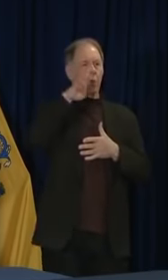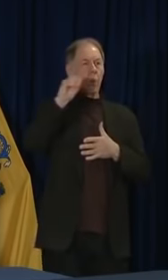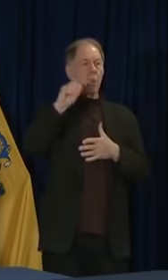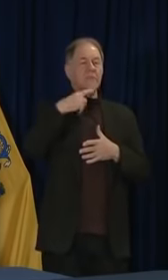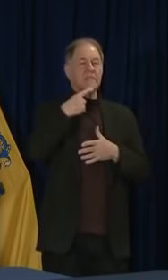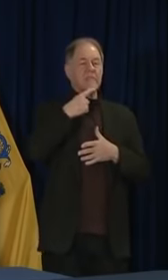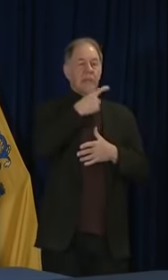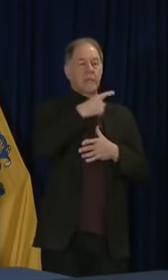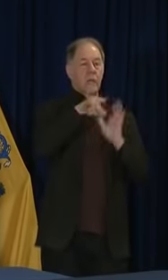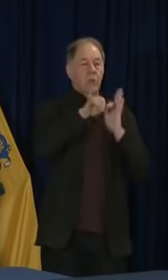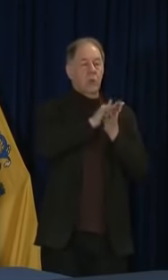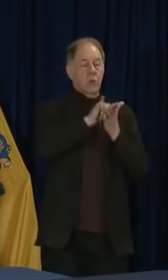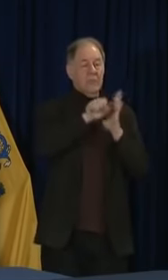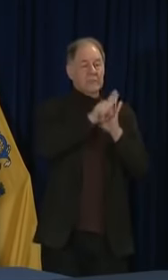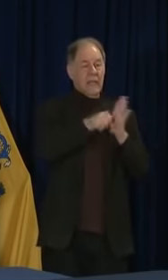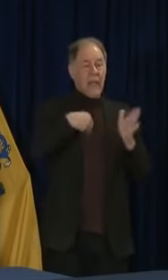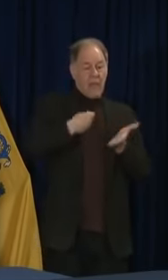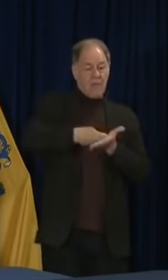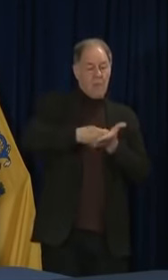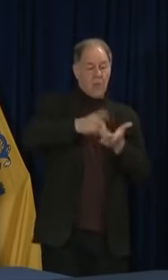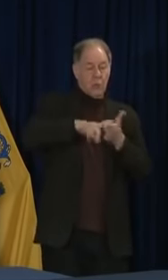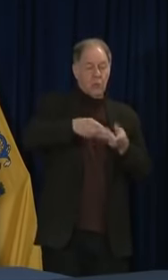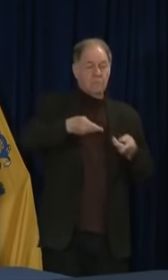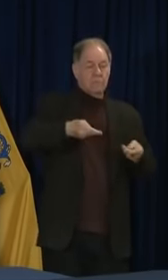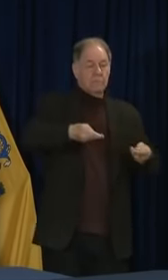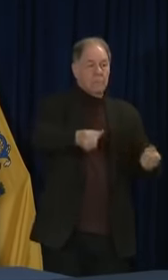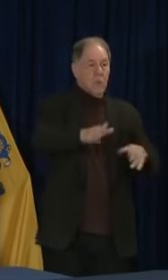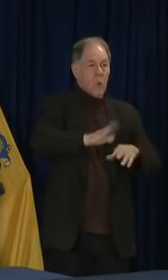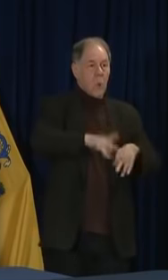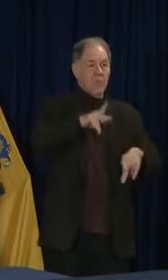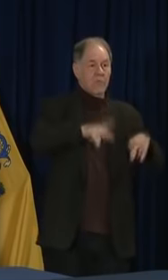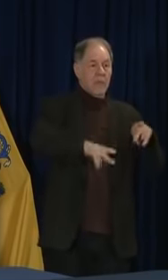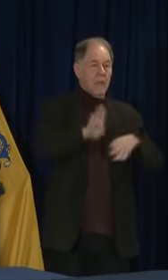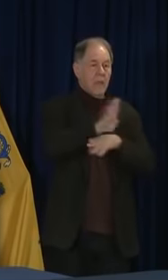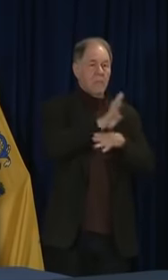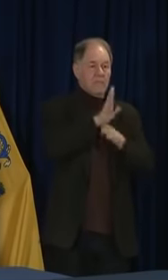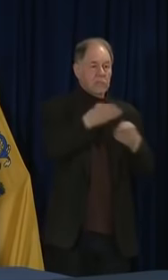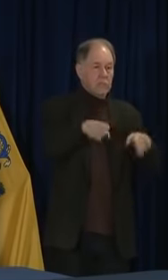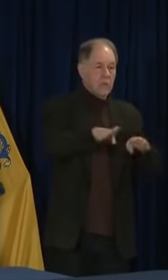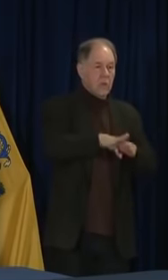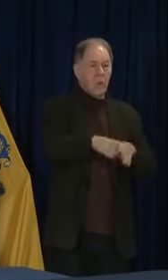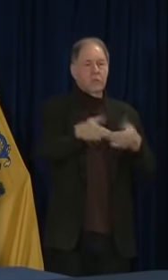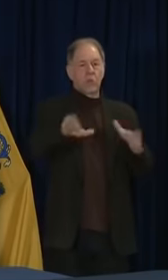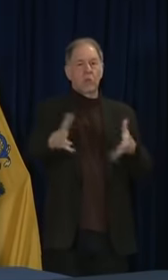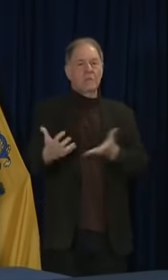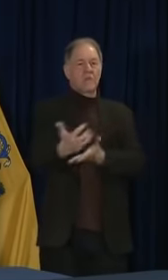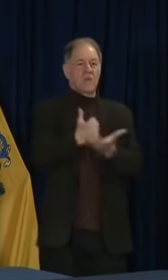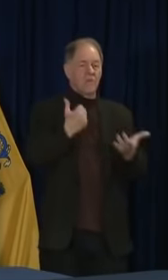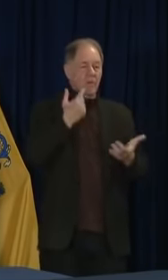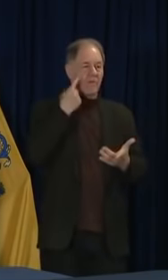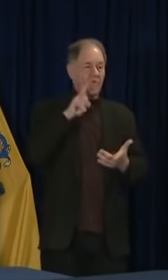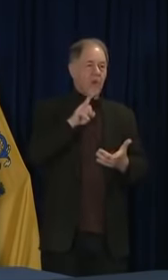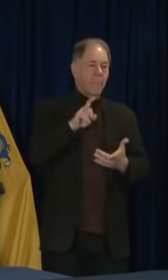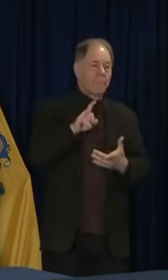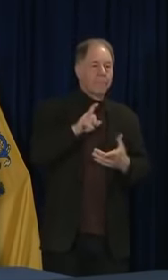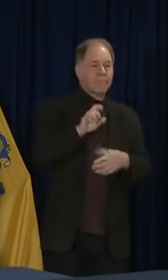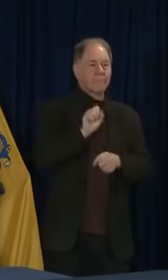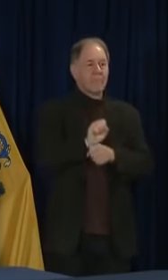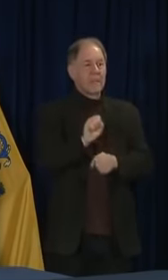money New York State has that can compensate for the revenue and business loss, and certainly that's the case for New